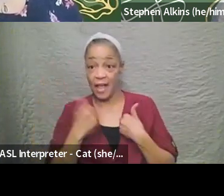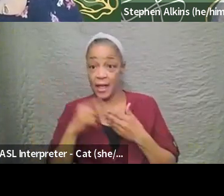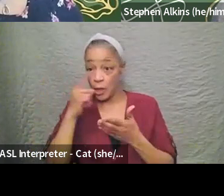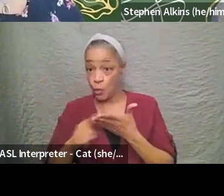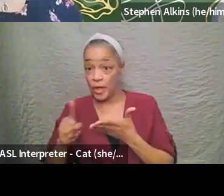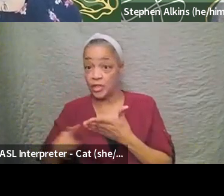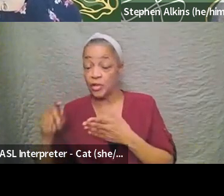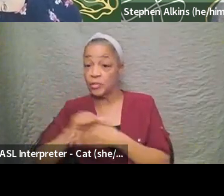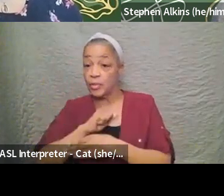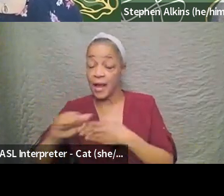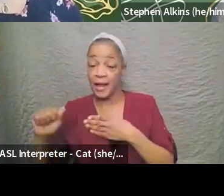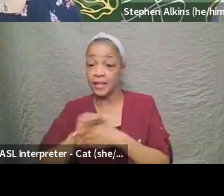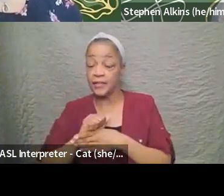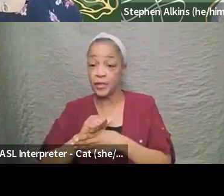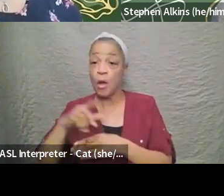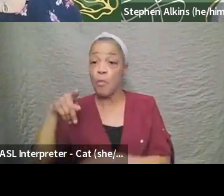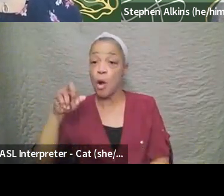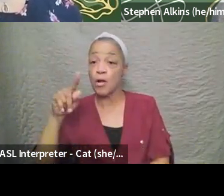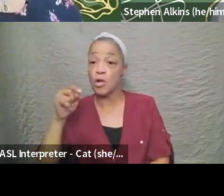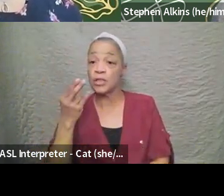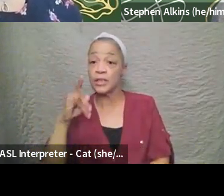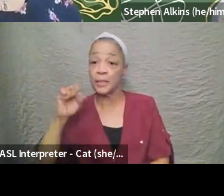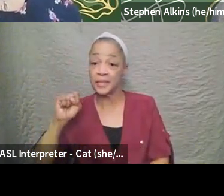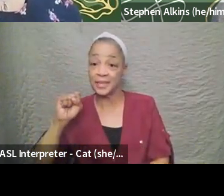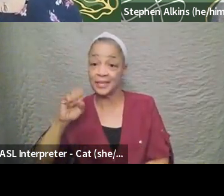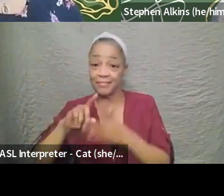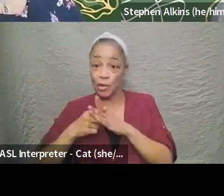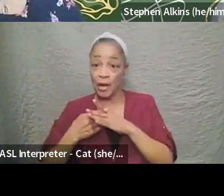partnership initiatives going on?